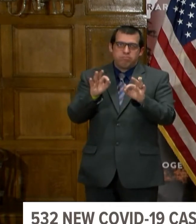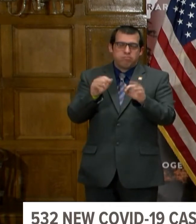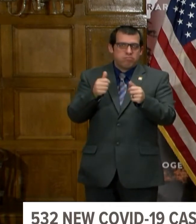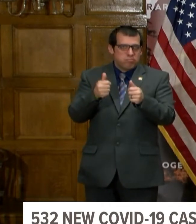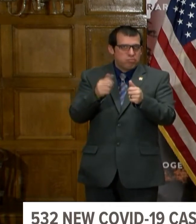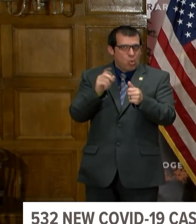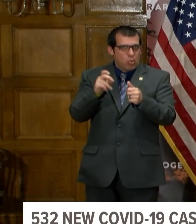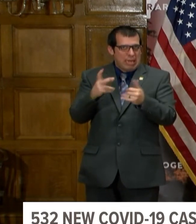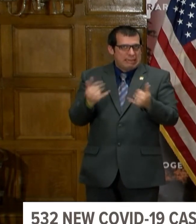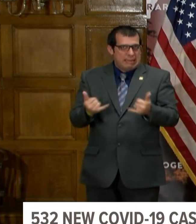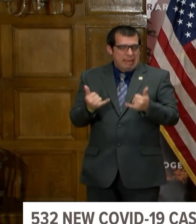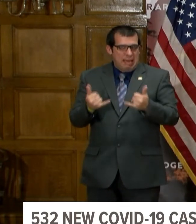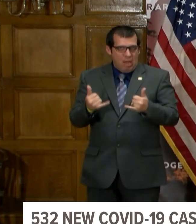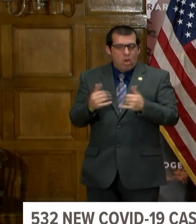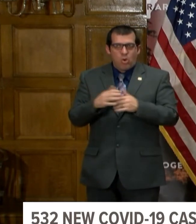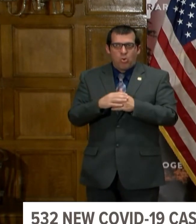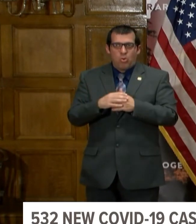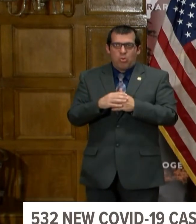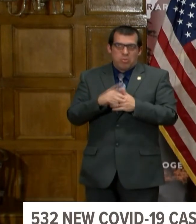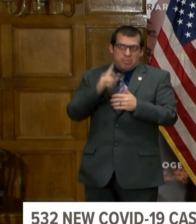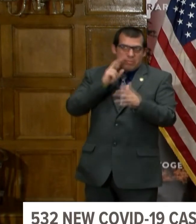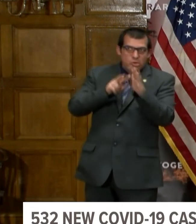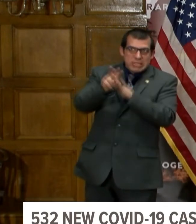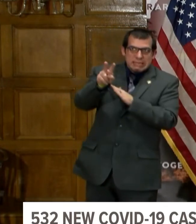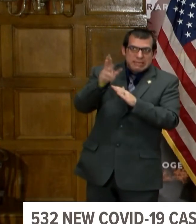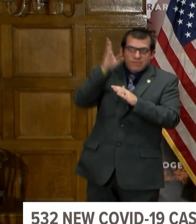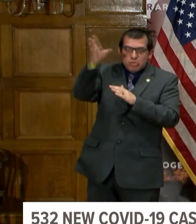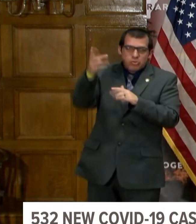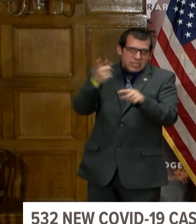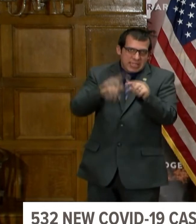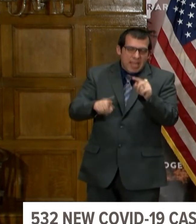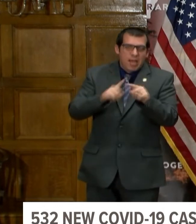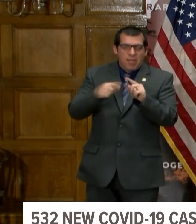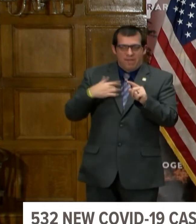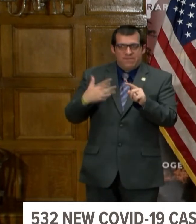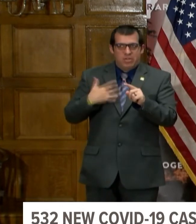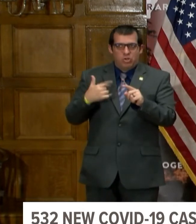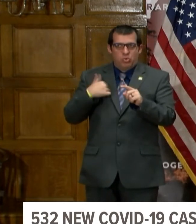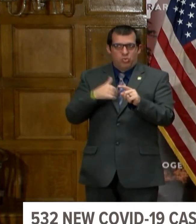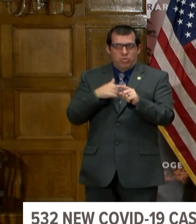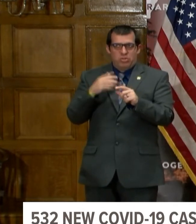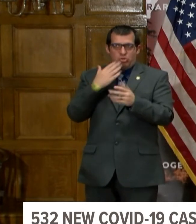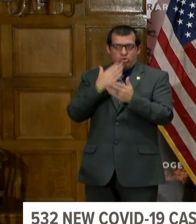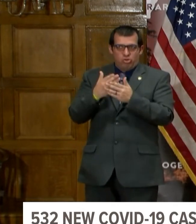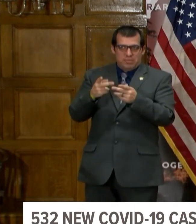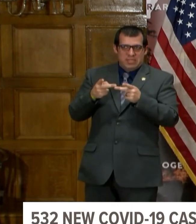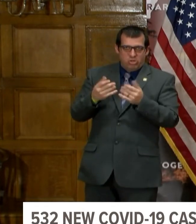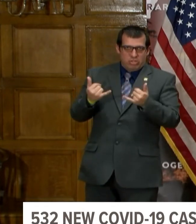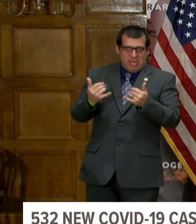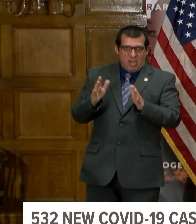that you can't predict the future, but I believe we are in good position now. Next question.